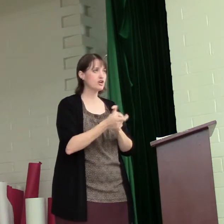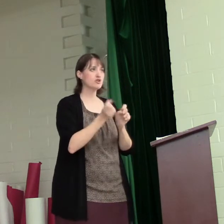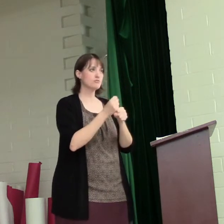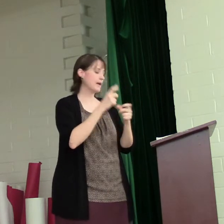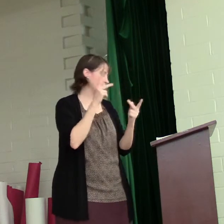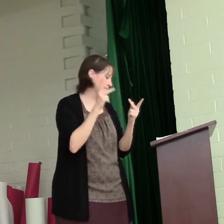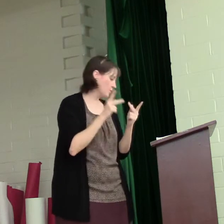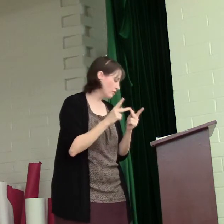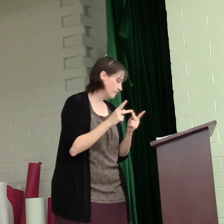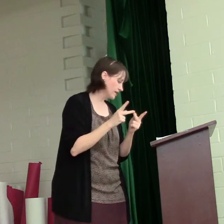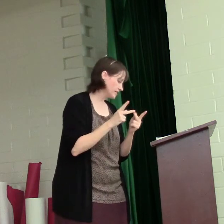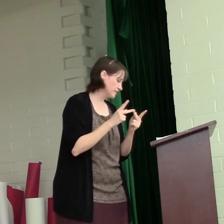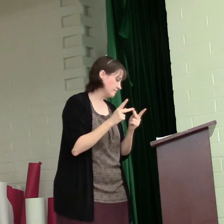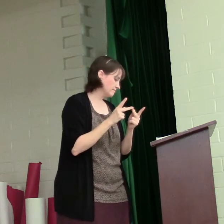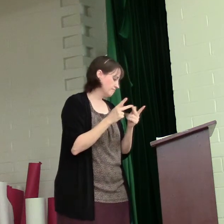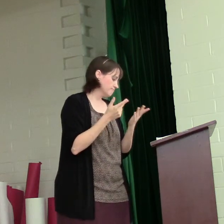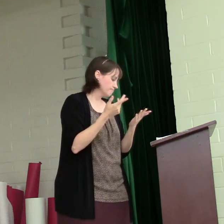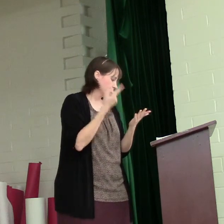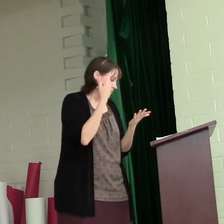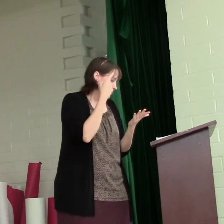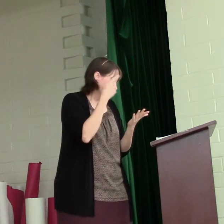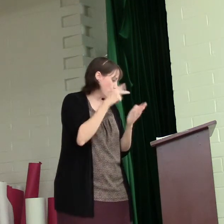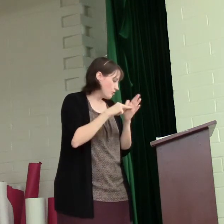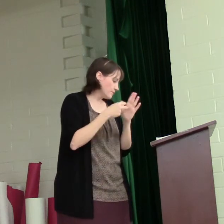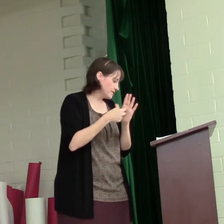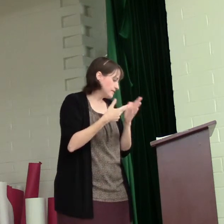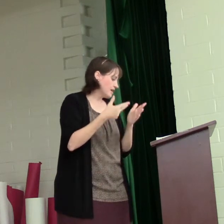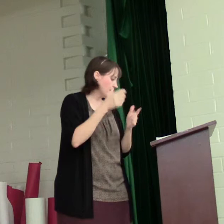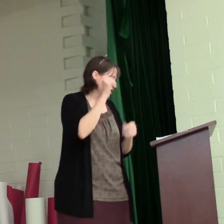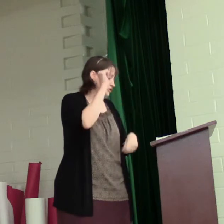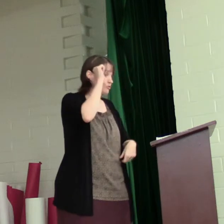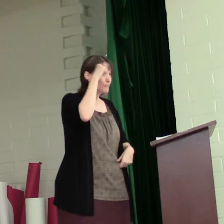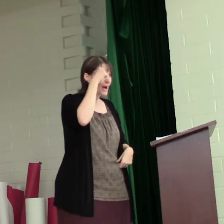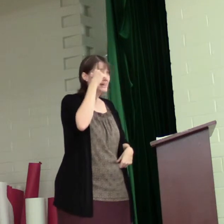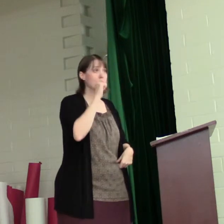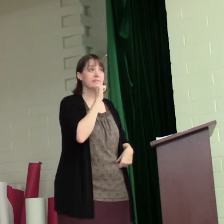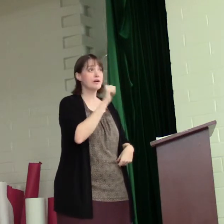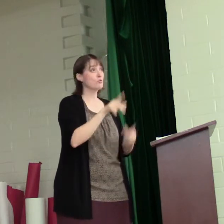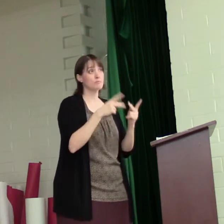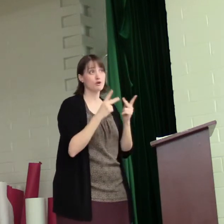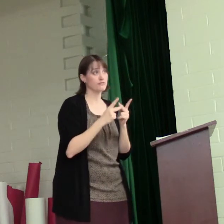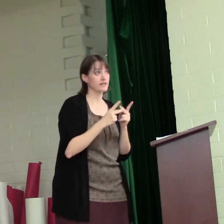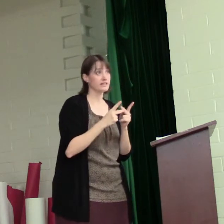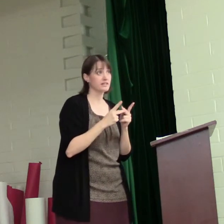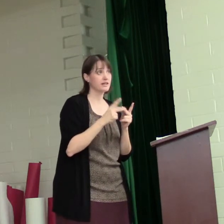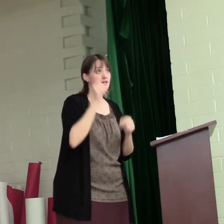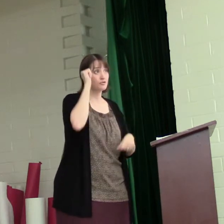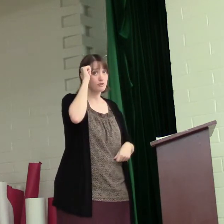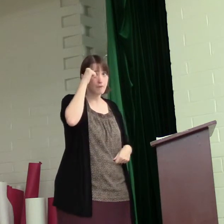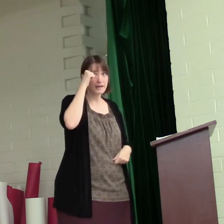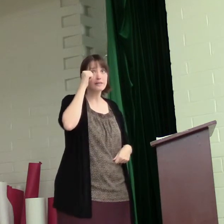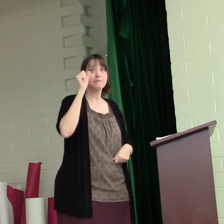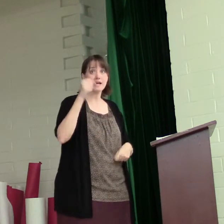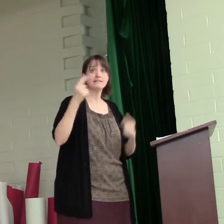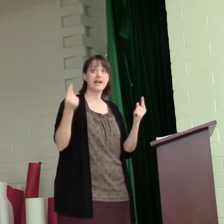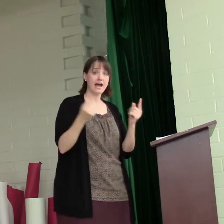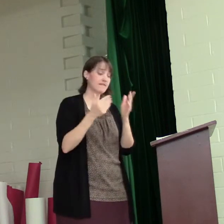to make them perfect. Their purpose, to remind them they weren't perfect. To remind them, yes, they have